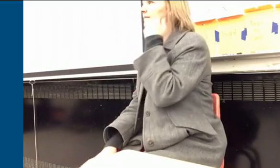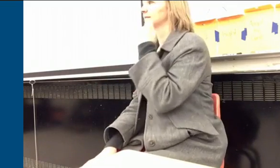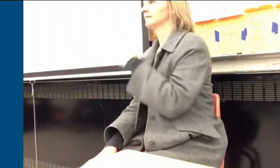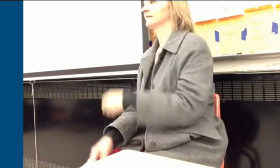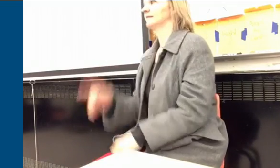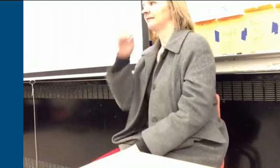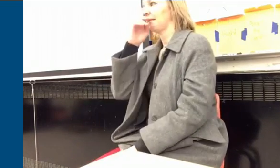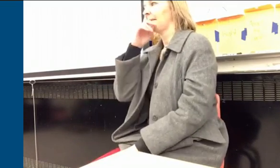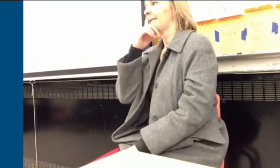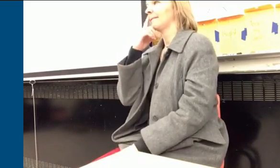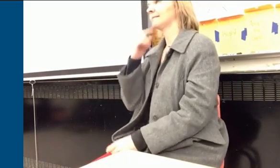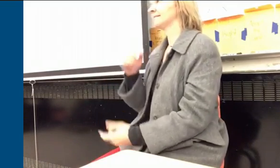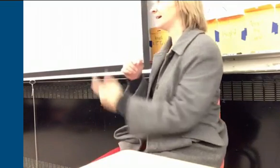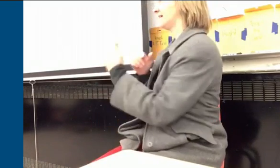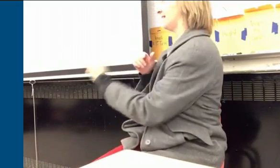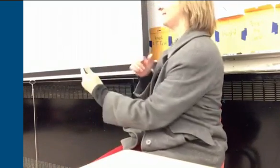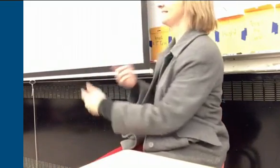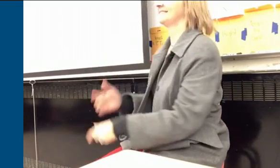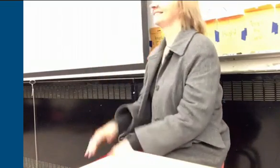person.